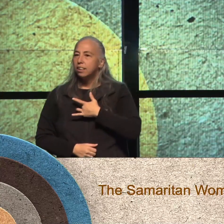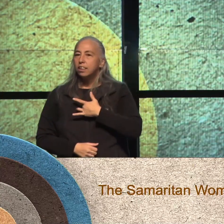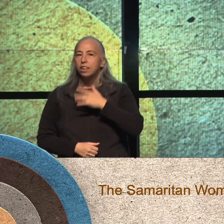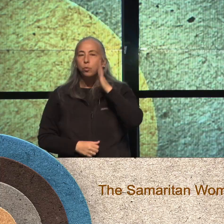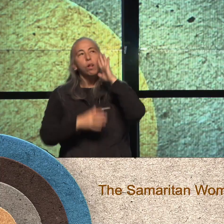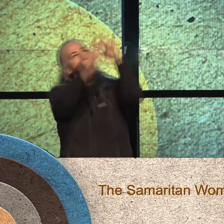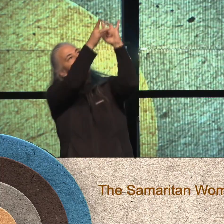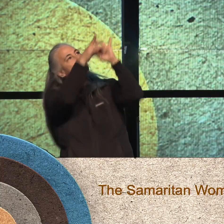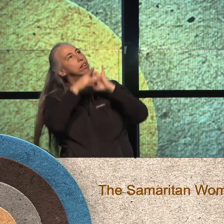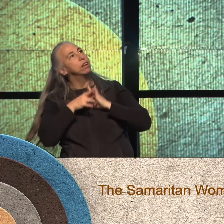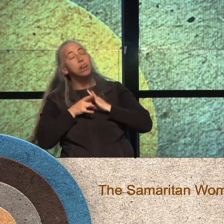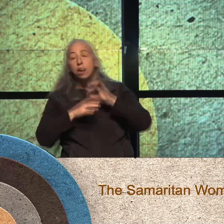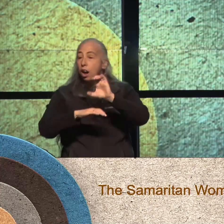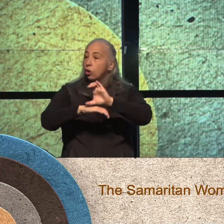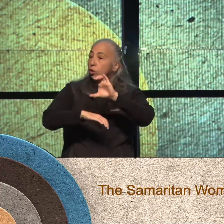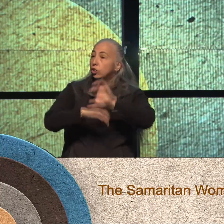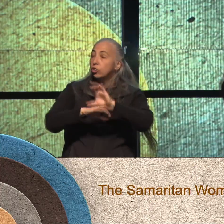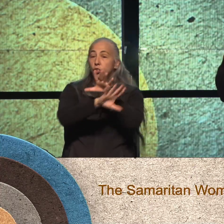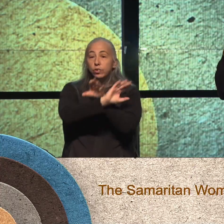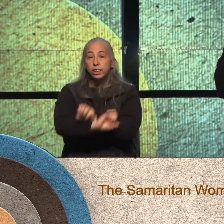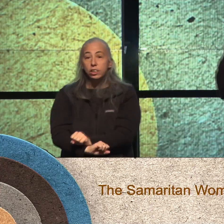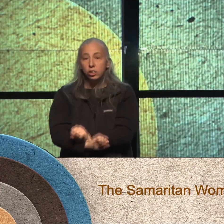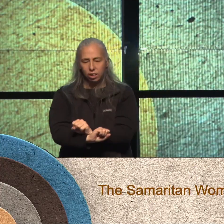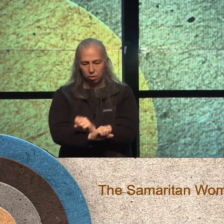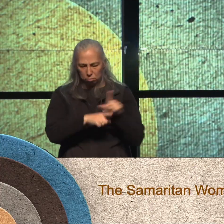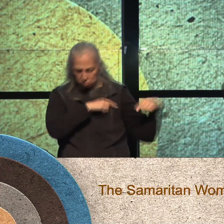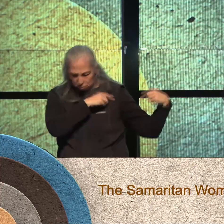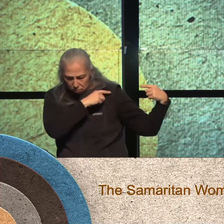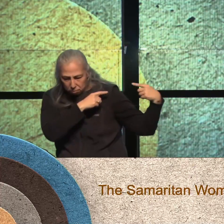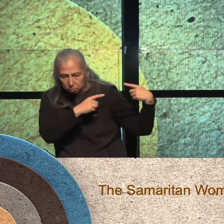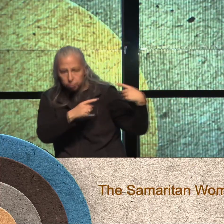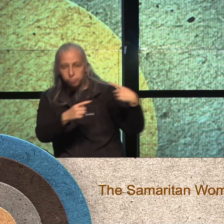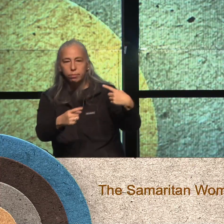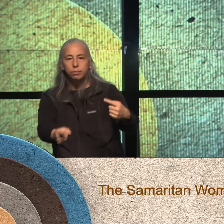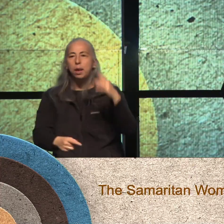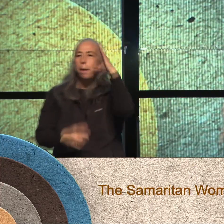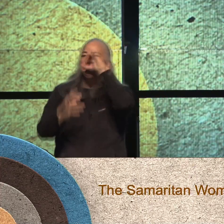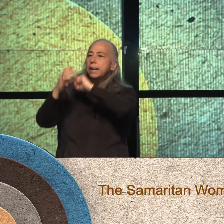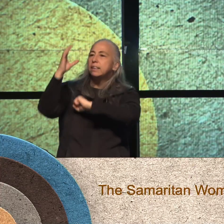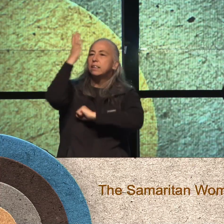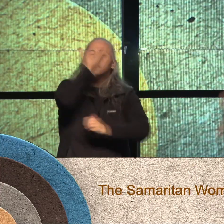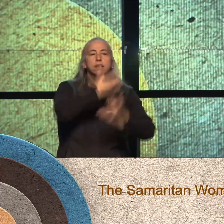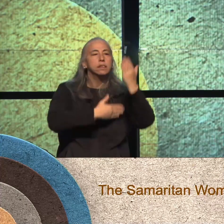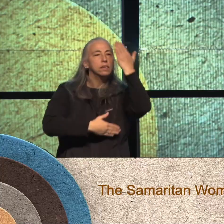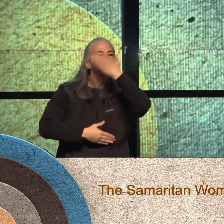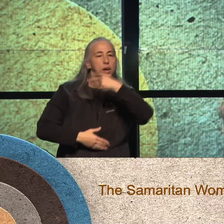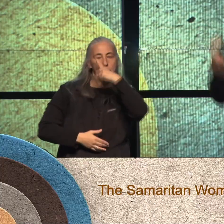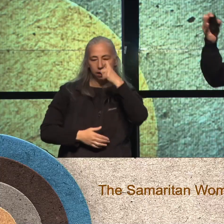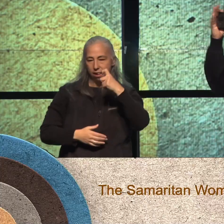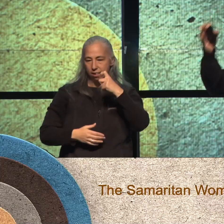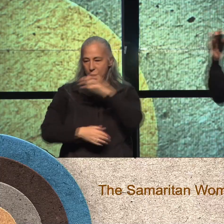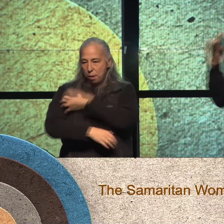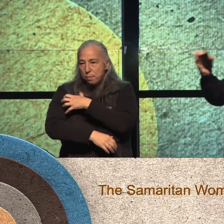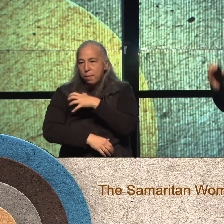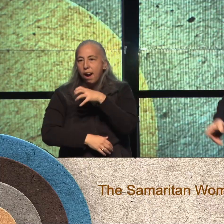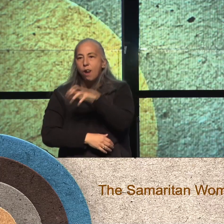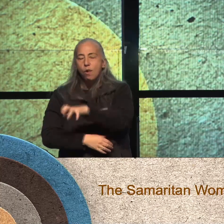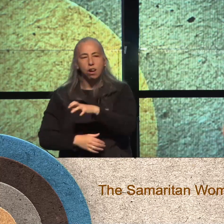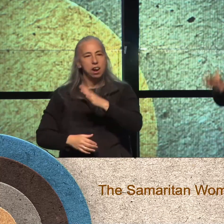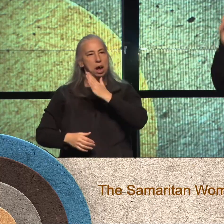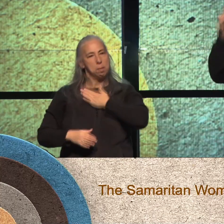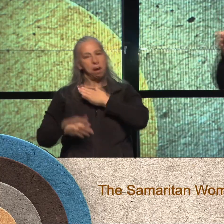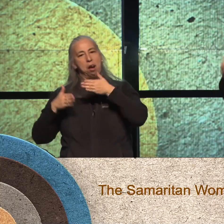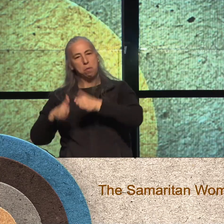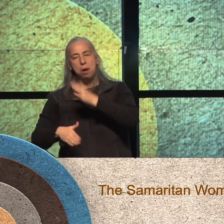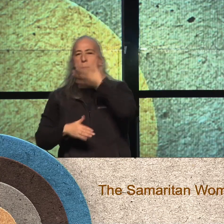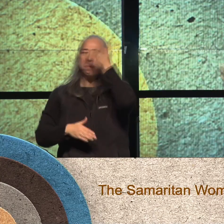our Christian tradition has missed that because we've been drunk on power and elitism and exceptionalism, that our way is the only way